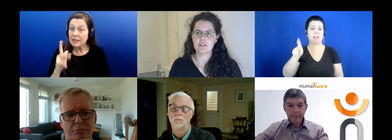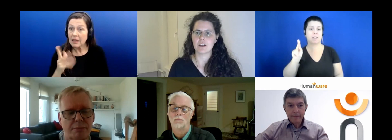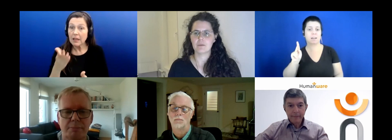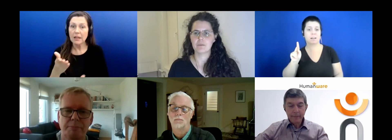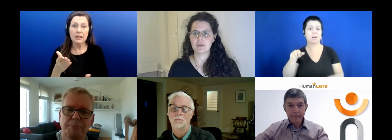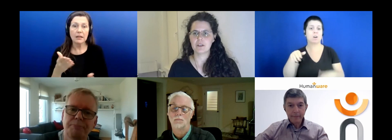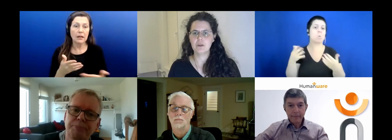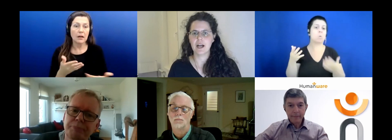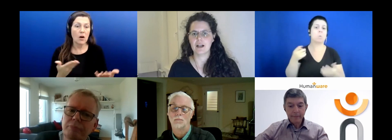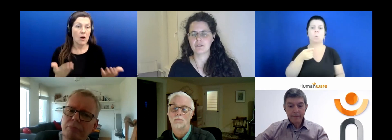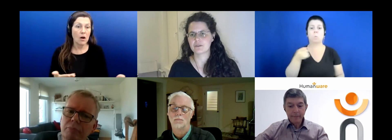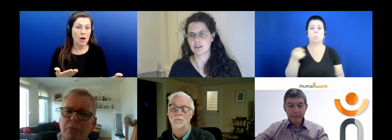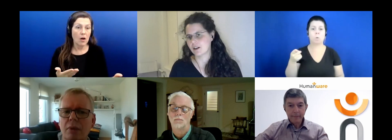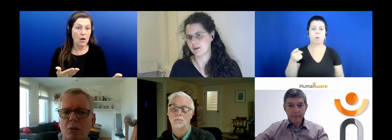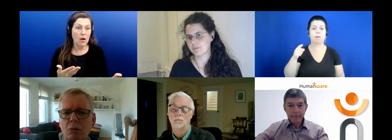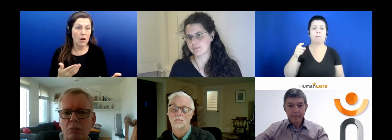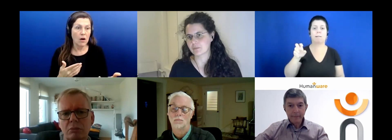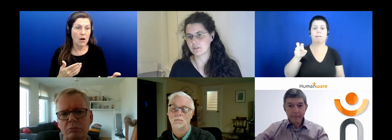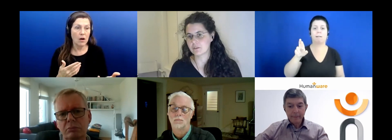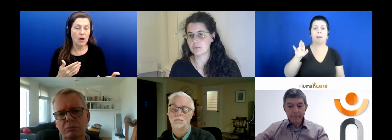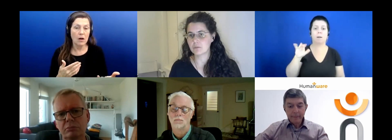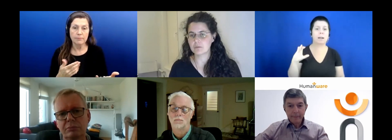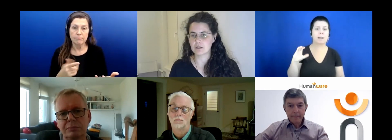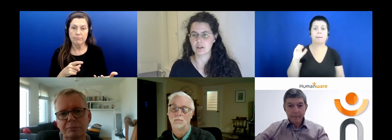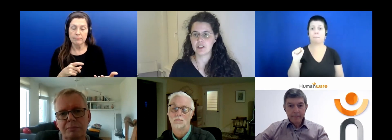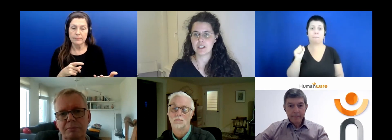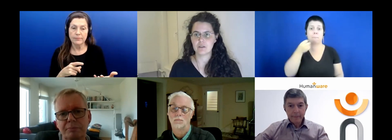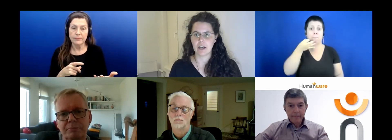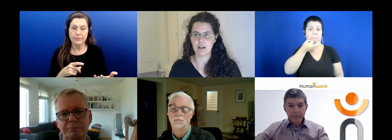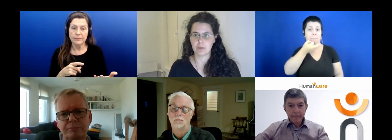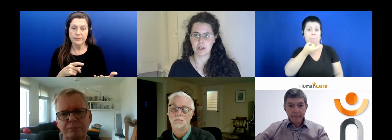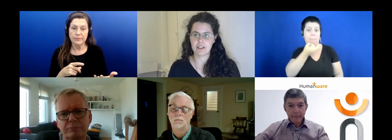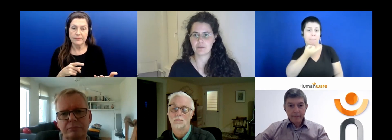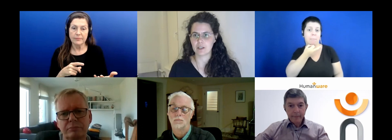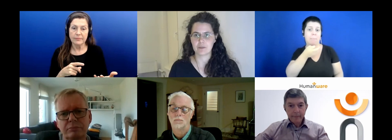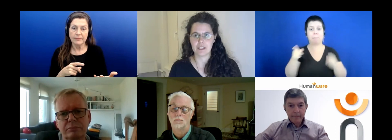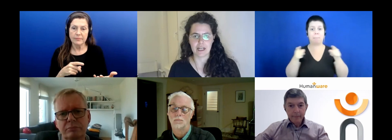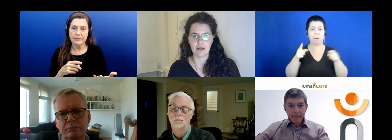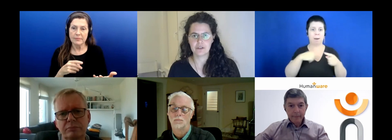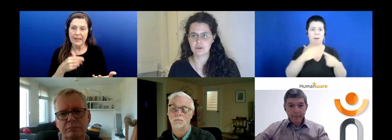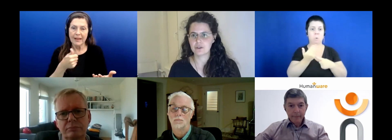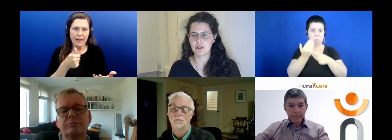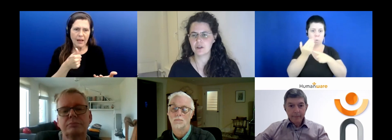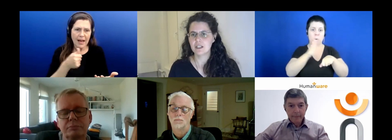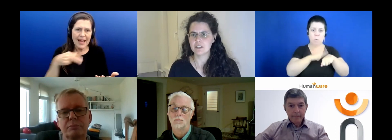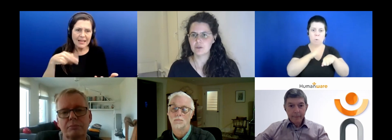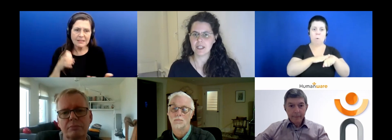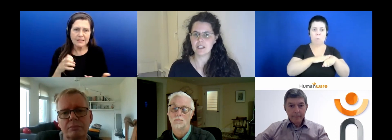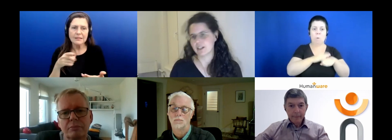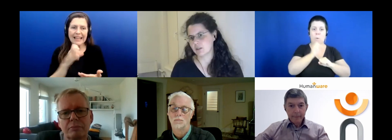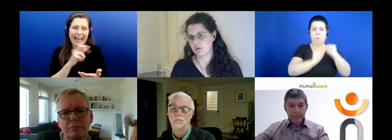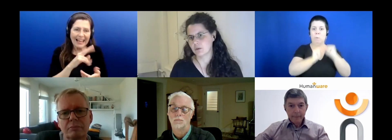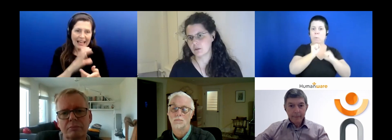because you have some technology that you have partially developed in-house also, that you